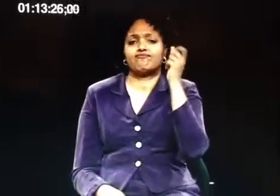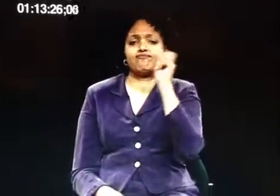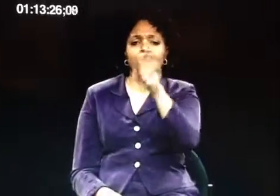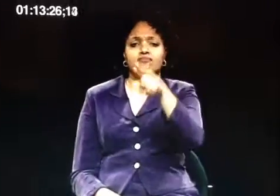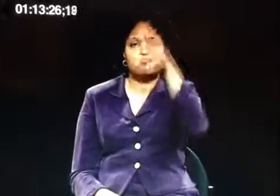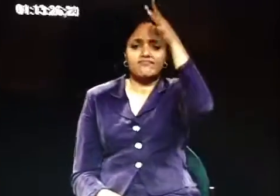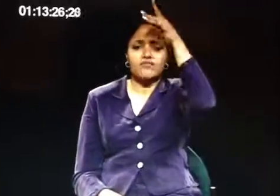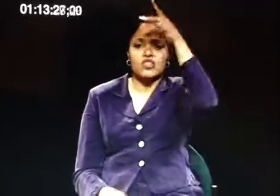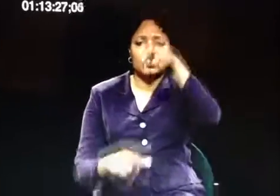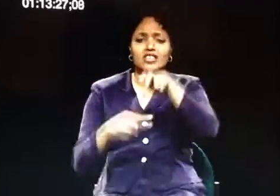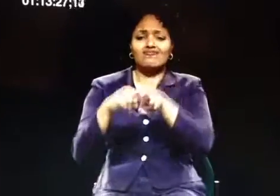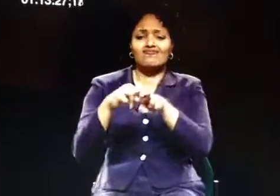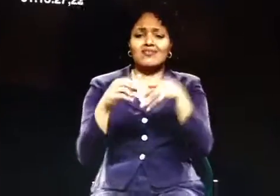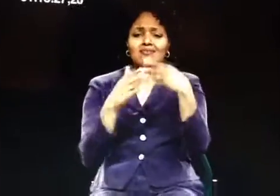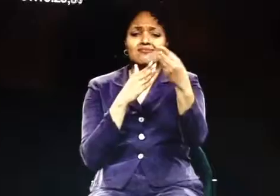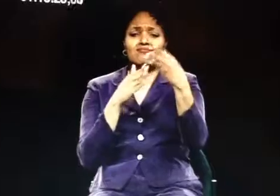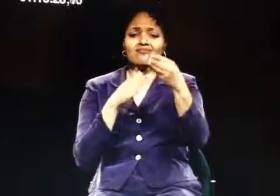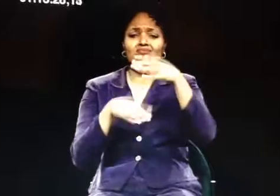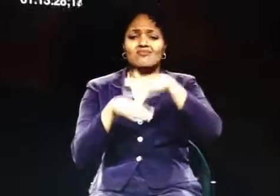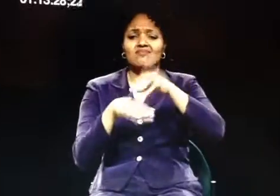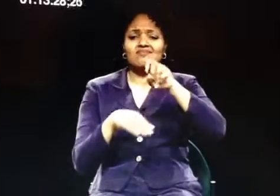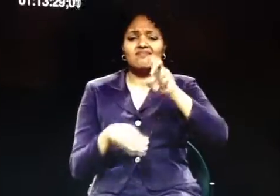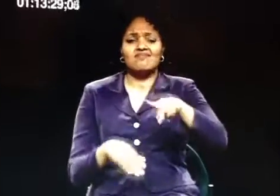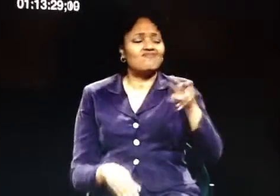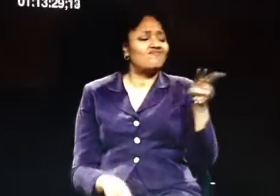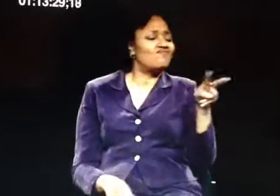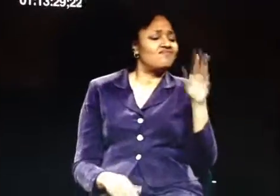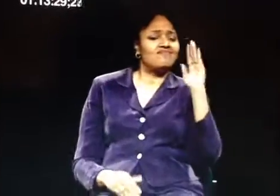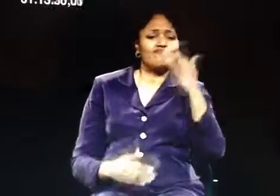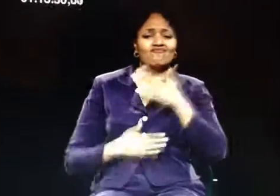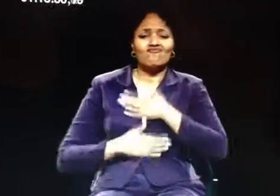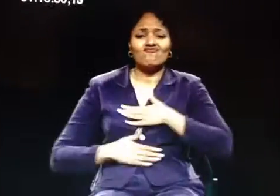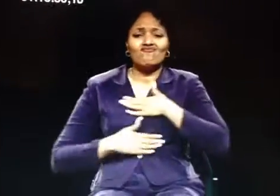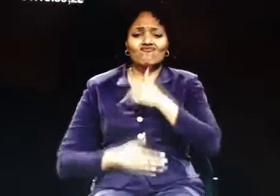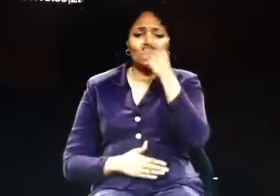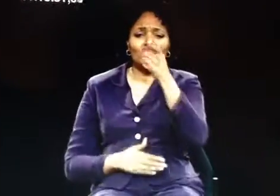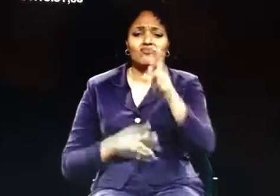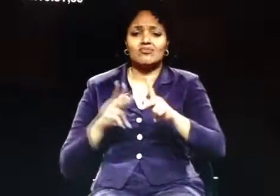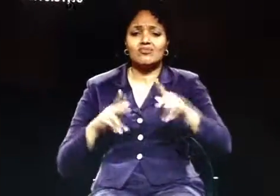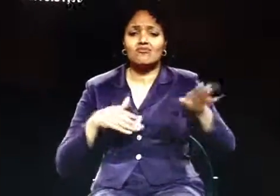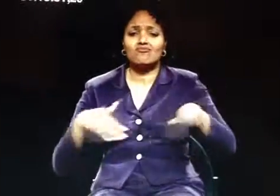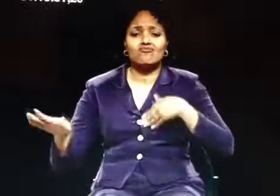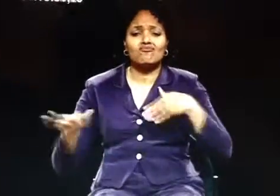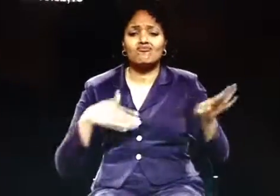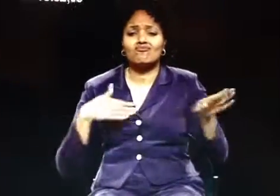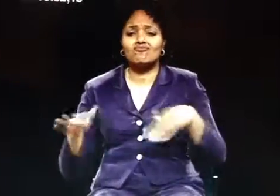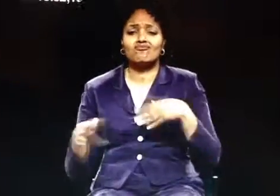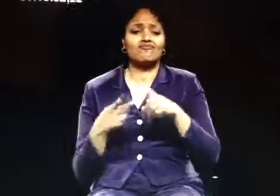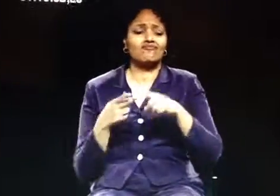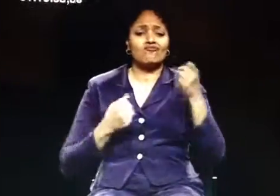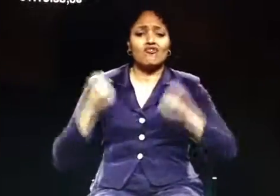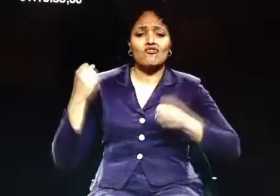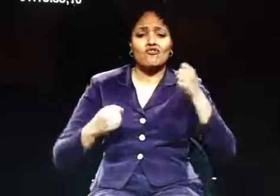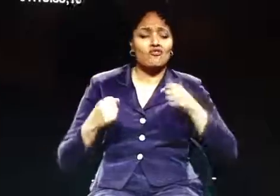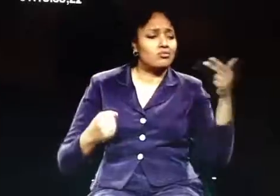the street, I noticed that my dad was sitting on the front step, and he was just kind of enjoying watching all the people walking